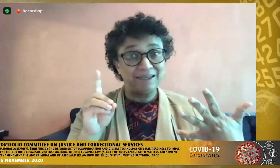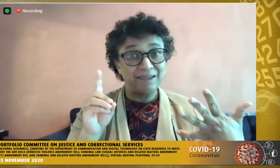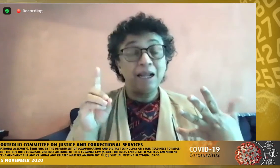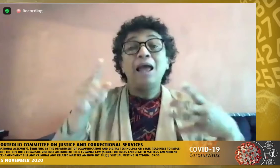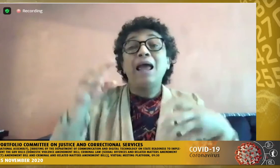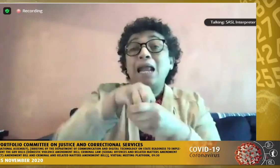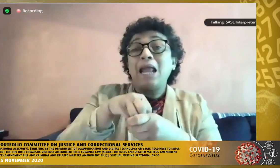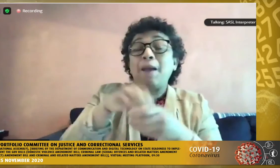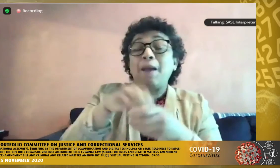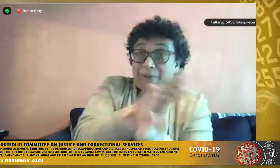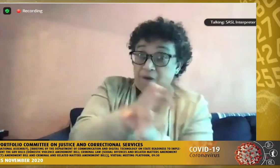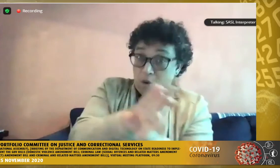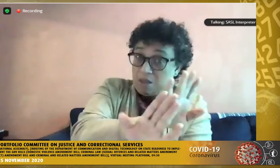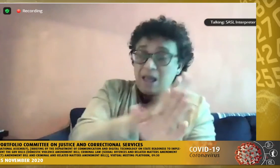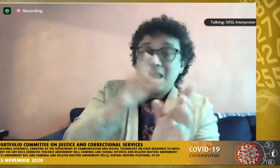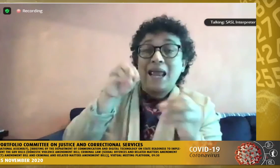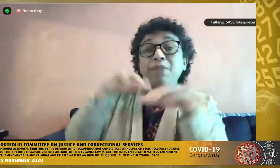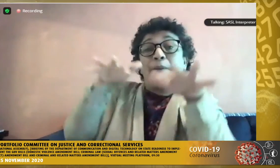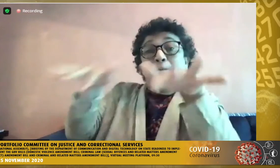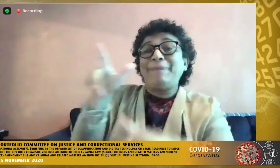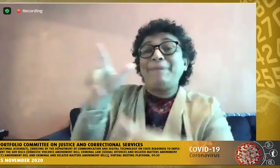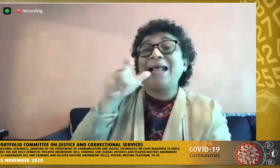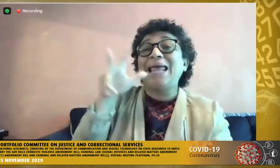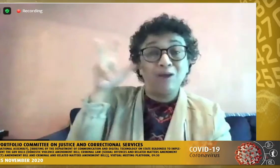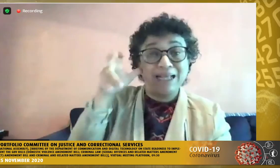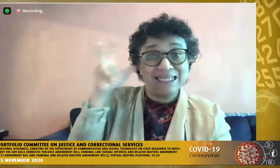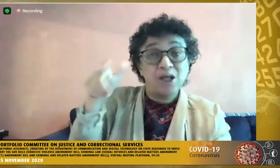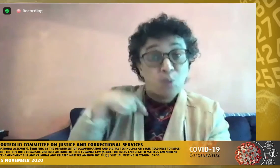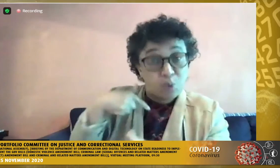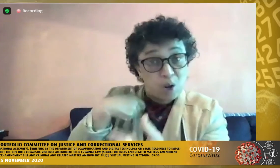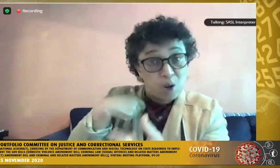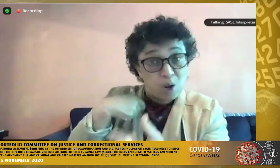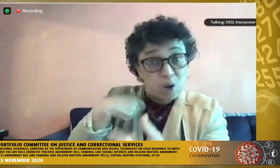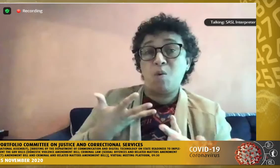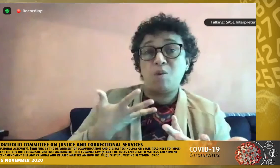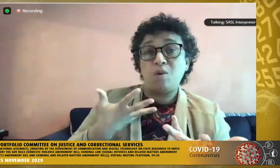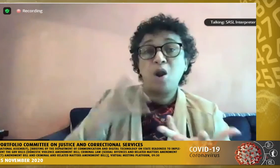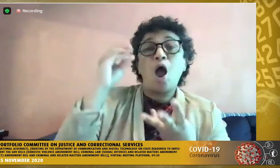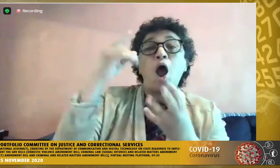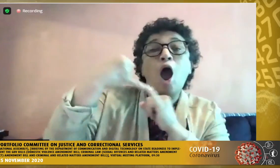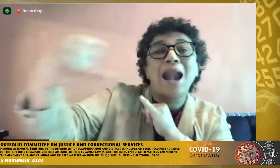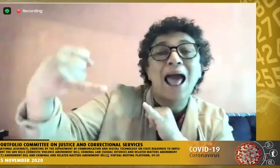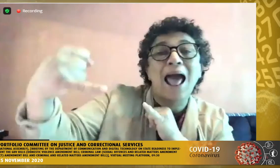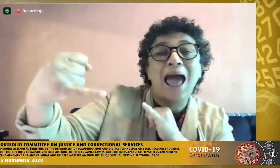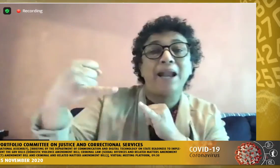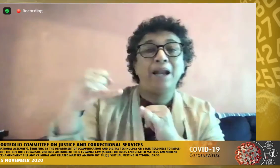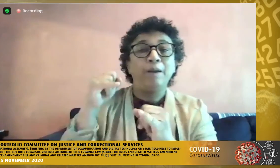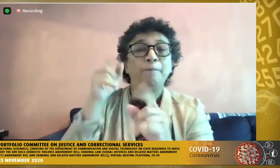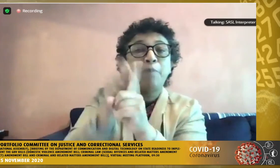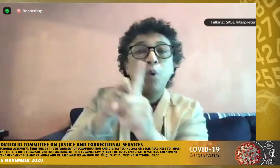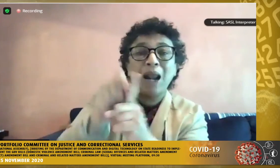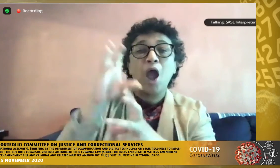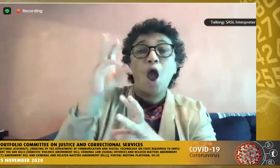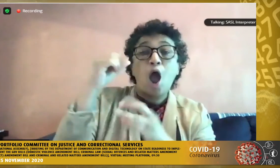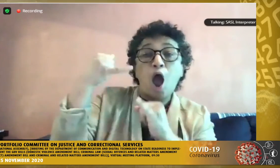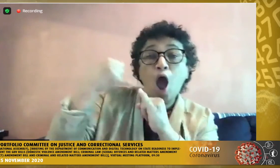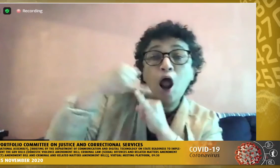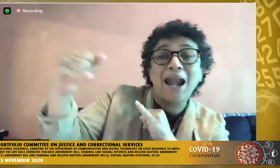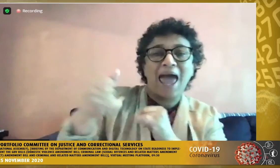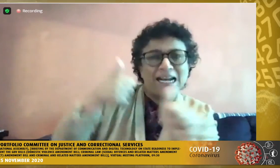of the bills, when they were drafted, the drafting of the bills, actually just after that, the public hearings